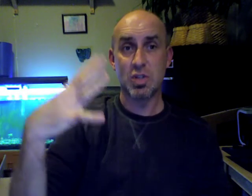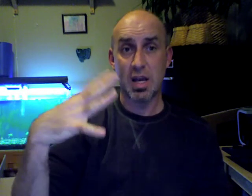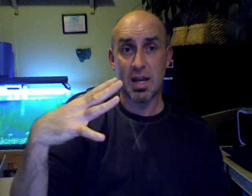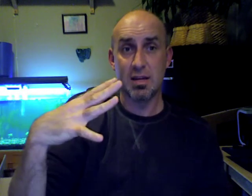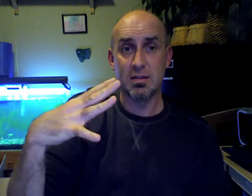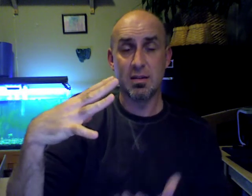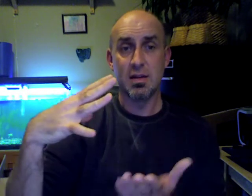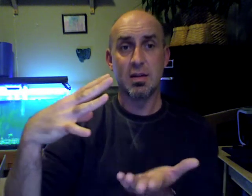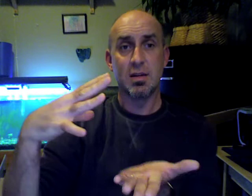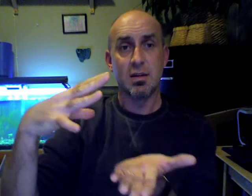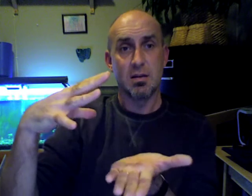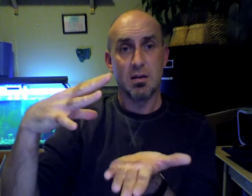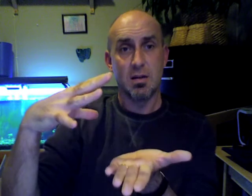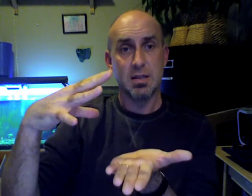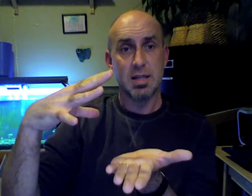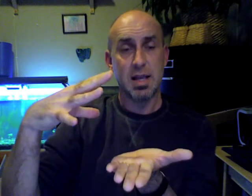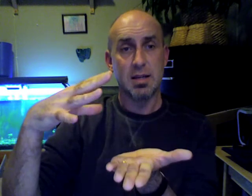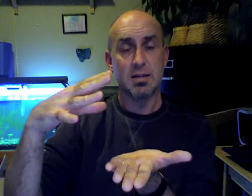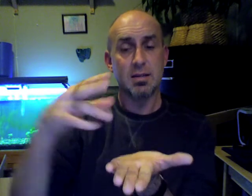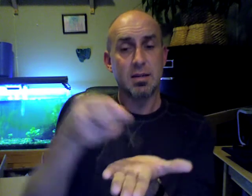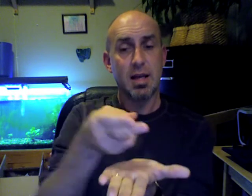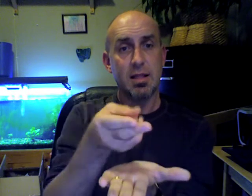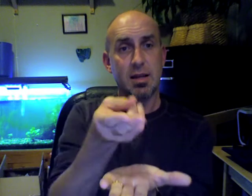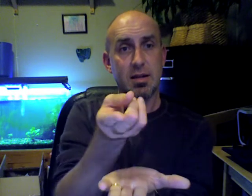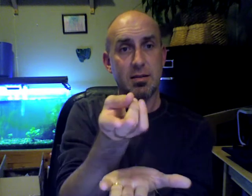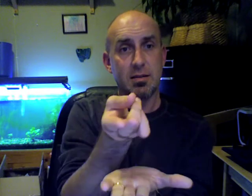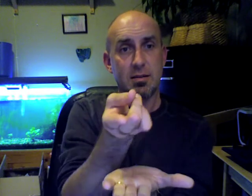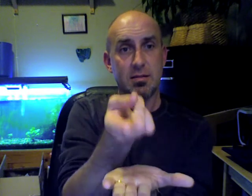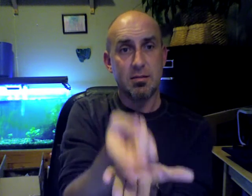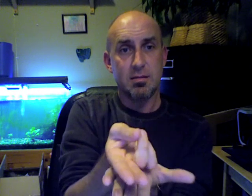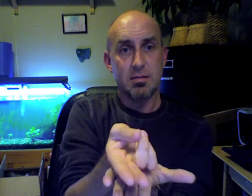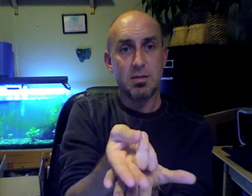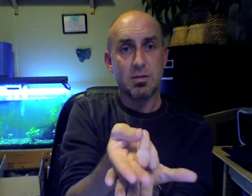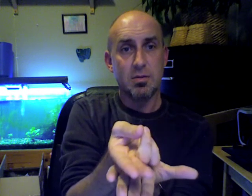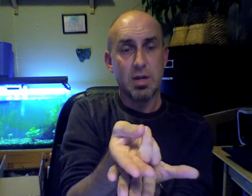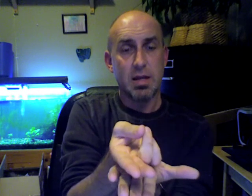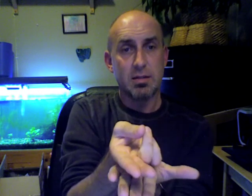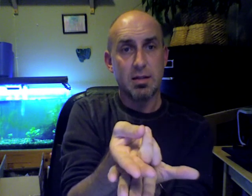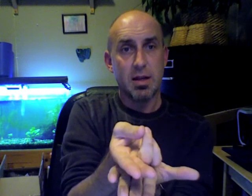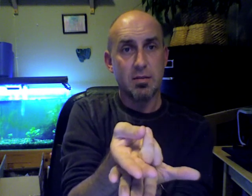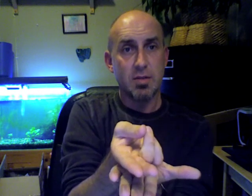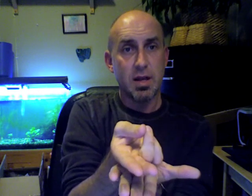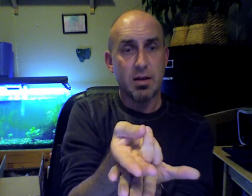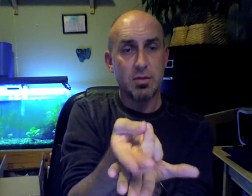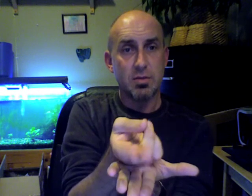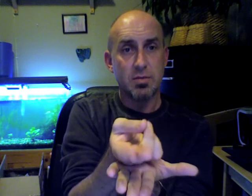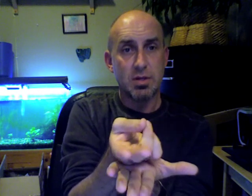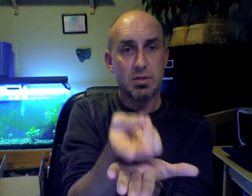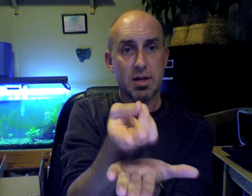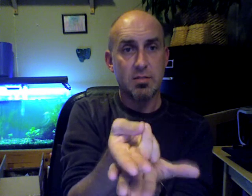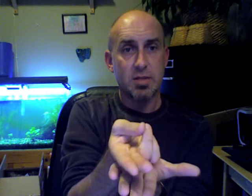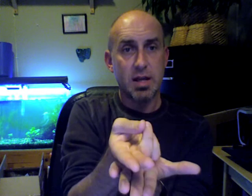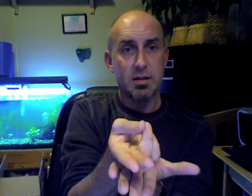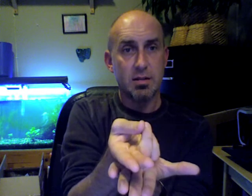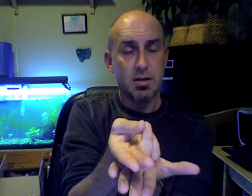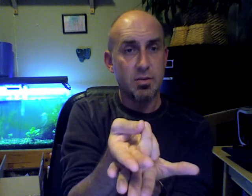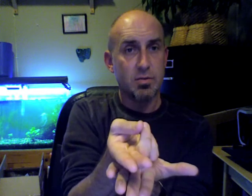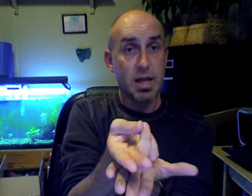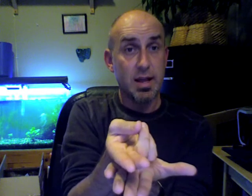shine on this hand, and then the two hands lying flat, or the two fingers lying flat on the other flat hand.